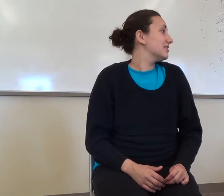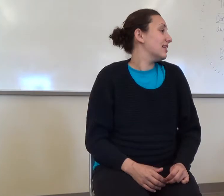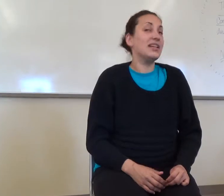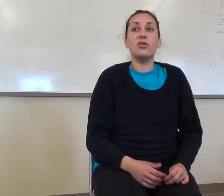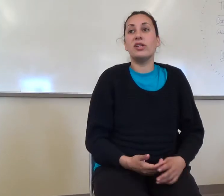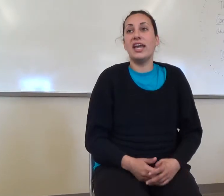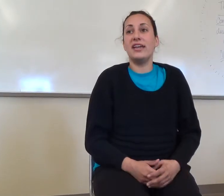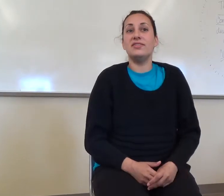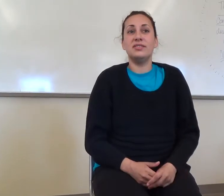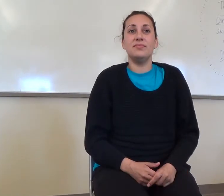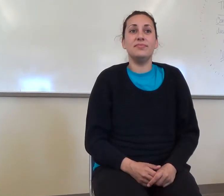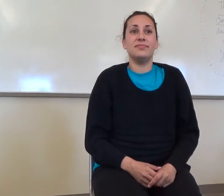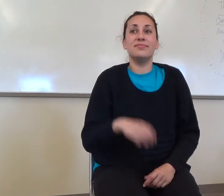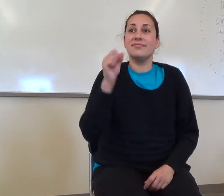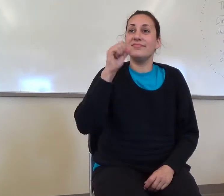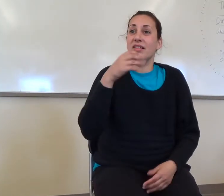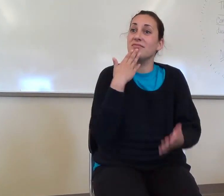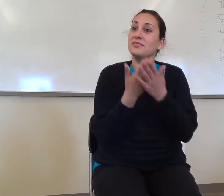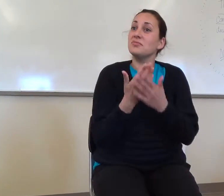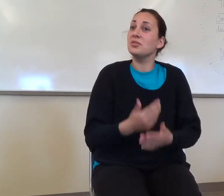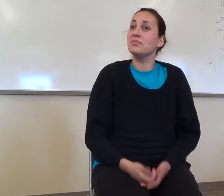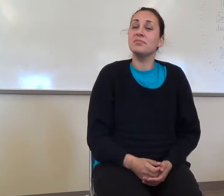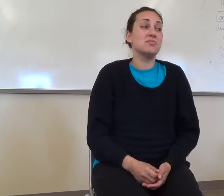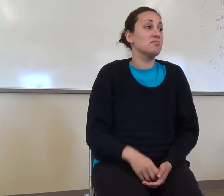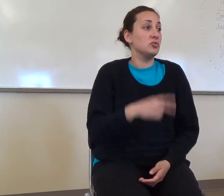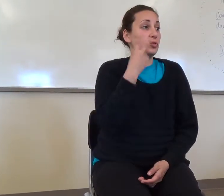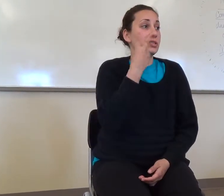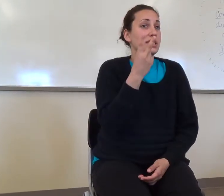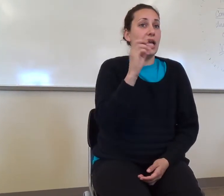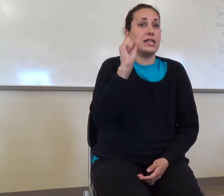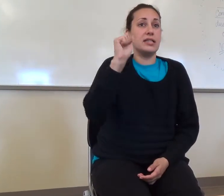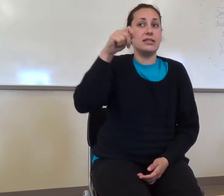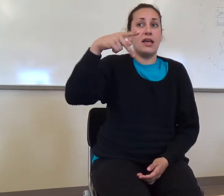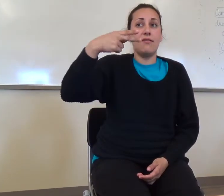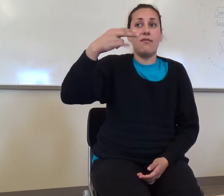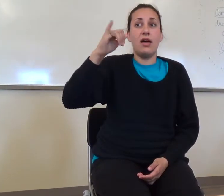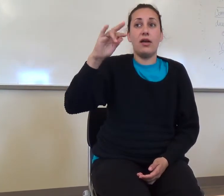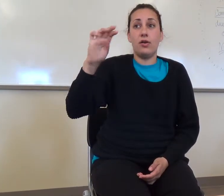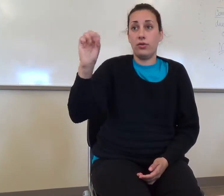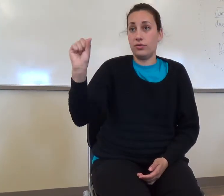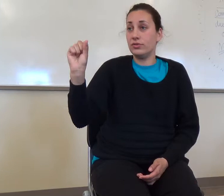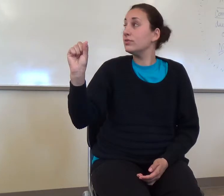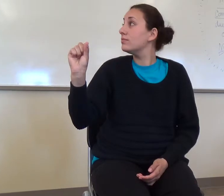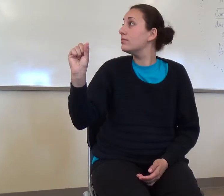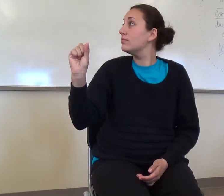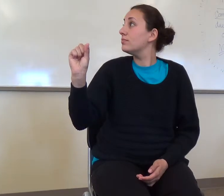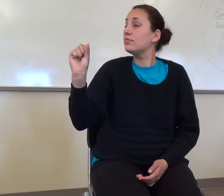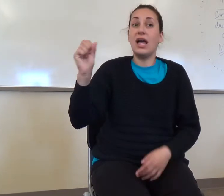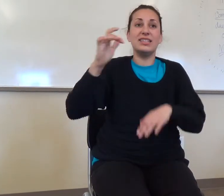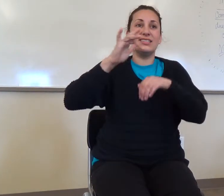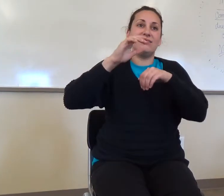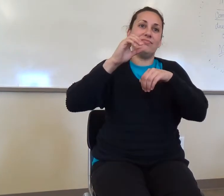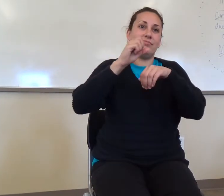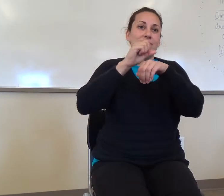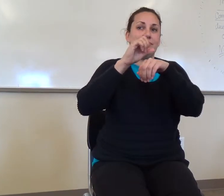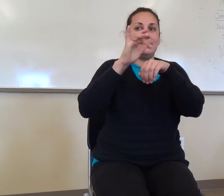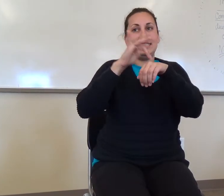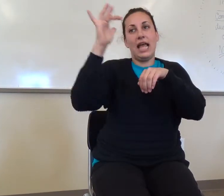Yeah. Yeah. Or caves. So we're seeing sapphires and... Whoops. That's what I'm trying to do.